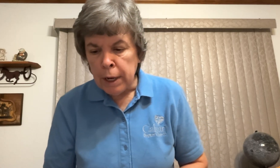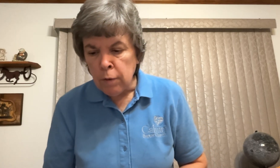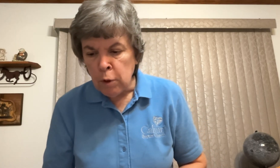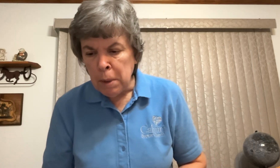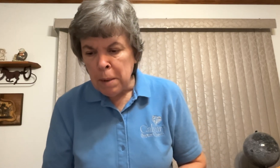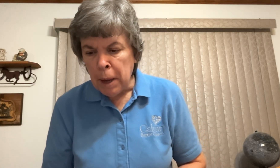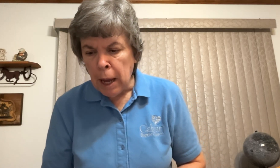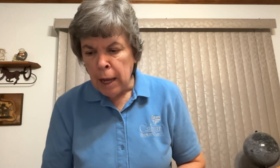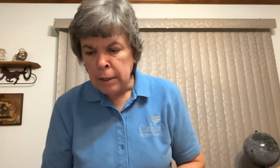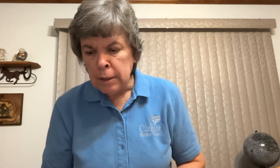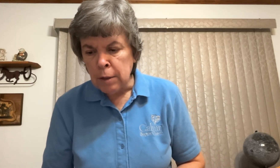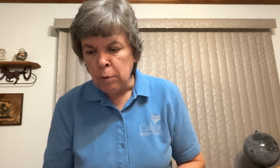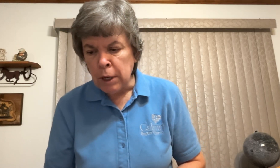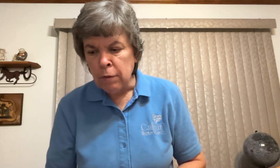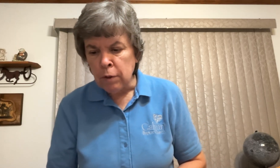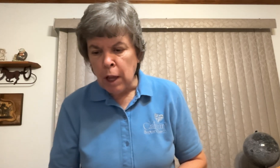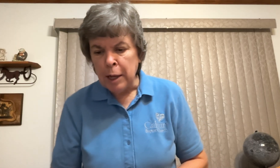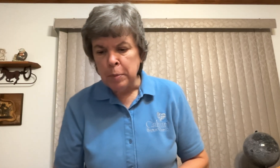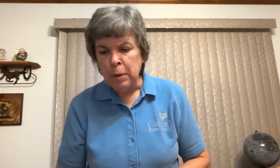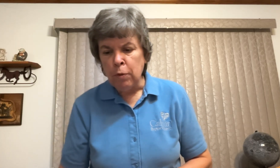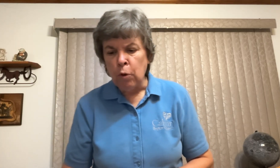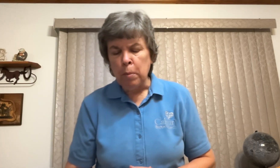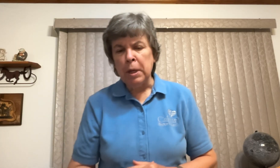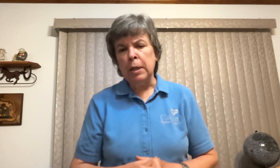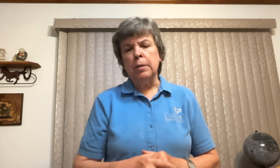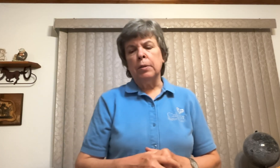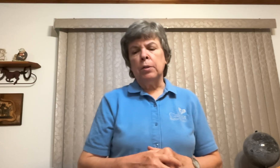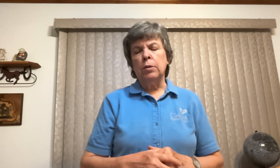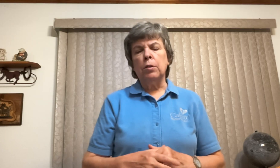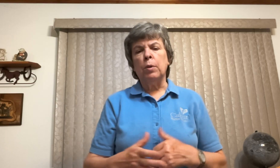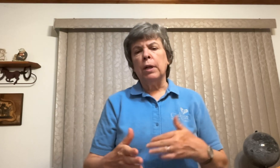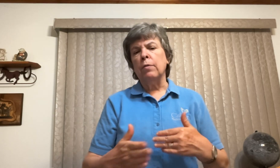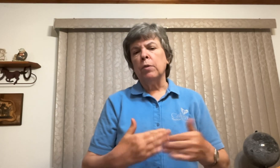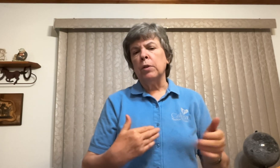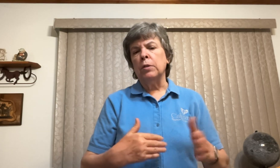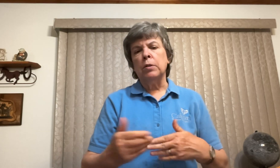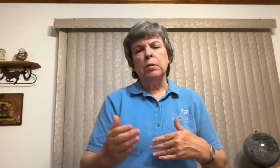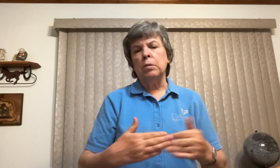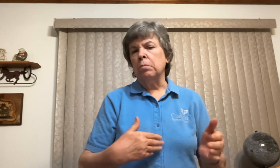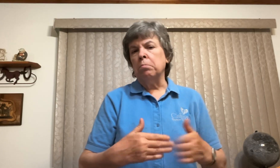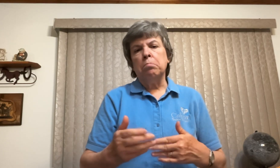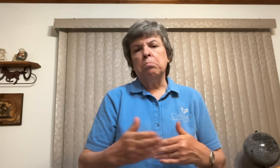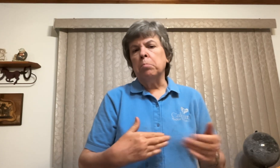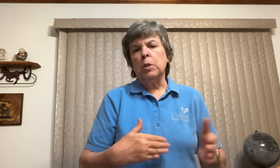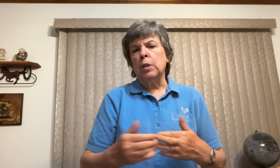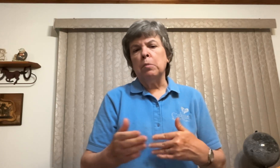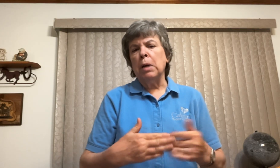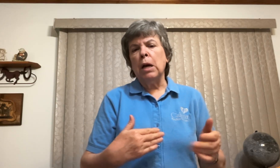Whatever may pass and whatever lies before me. So whatever this is, doesn't matter.